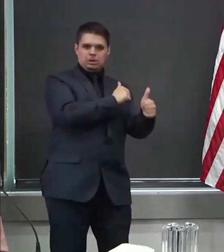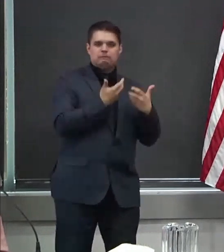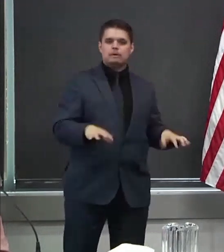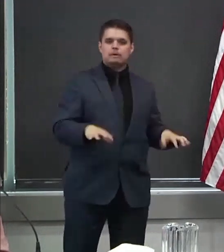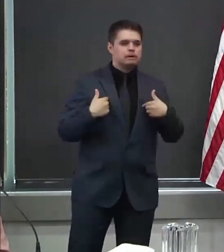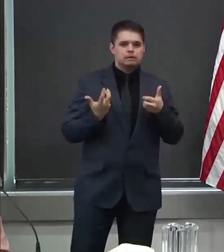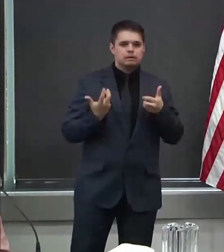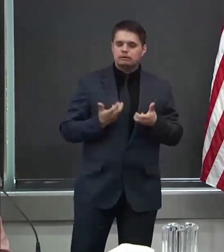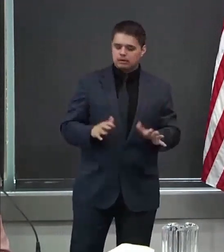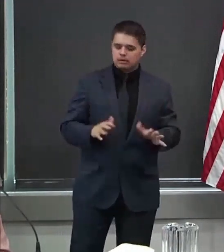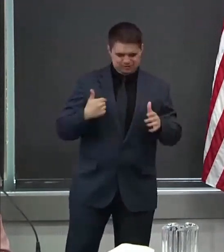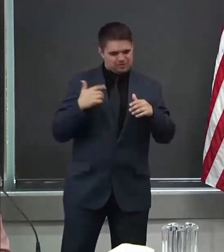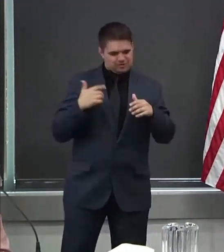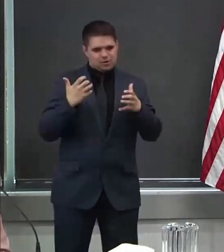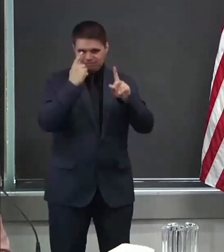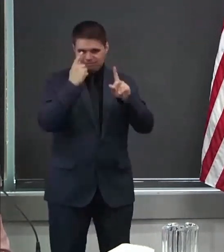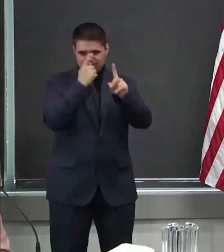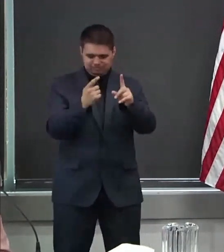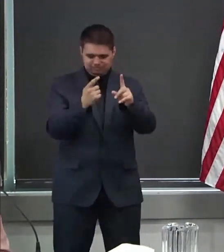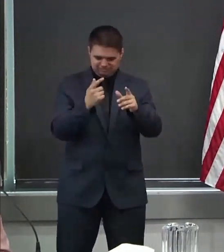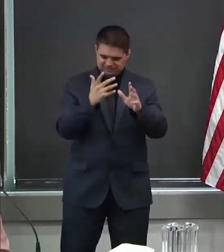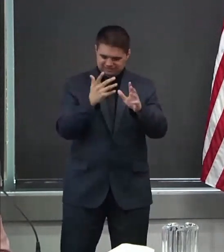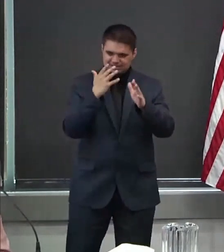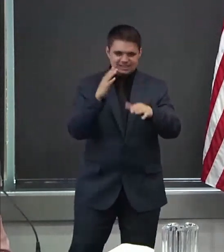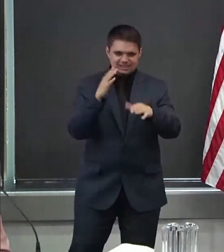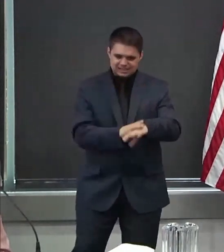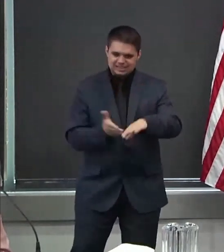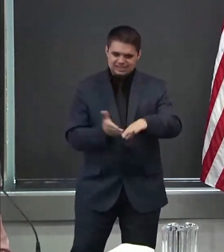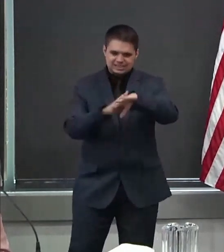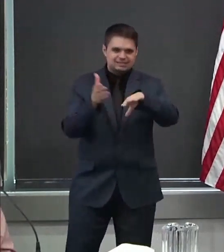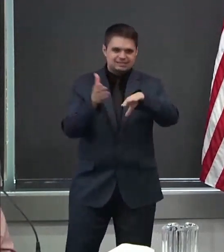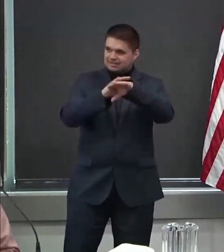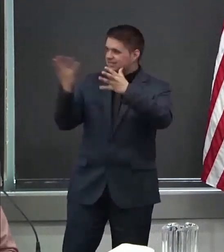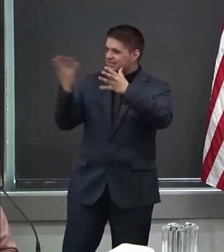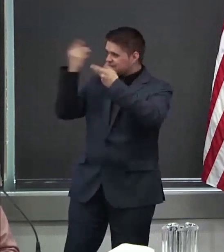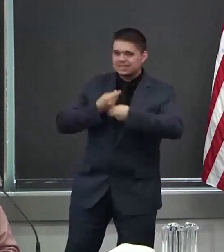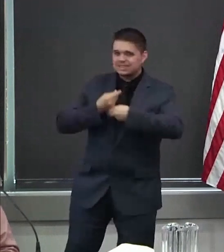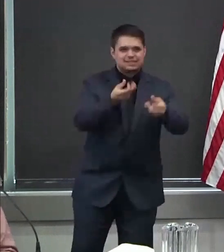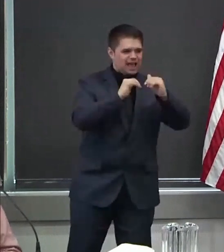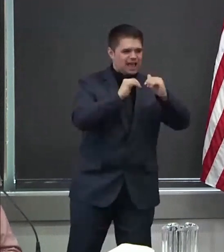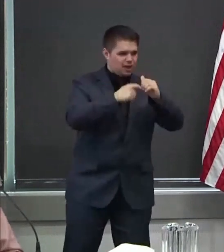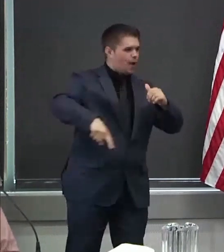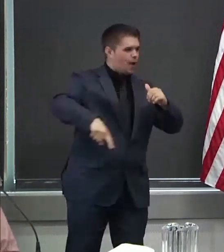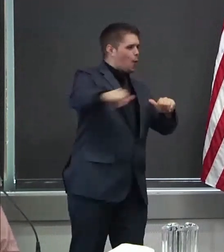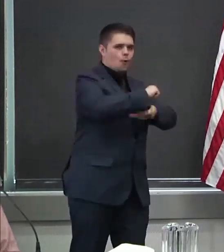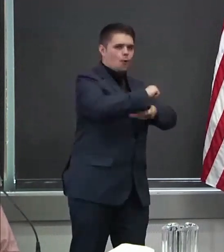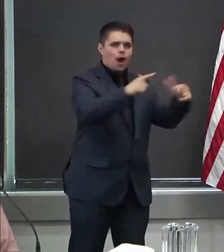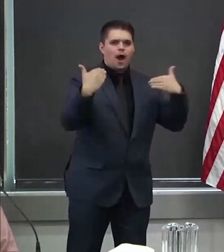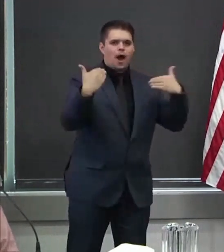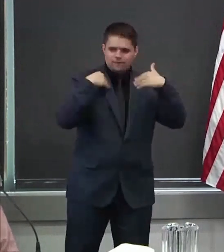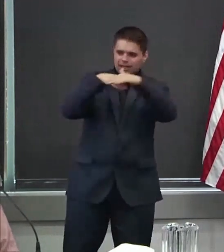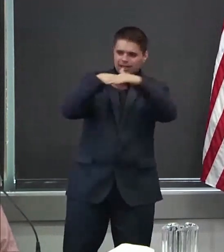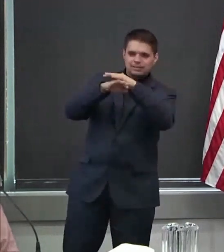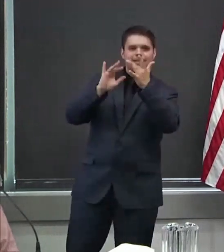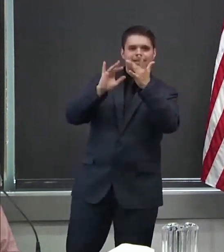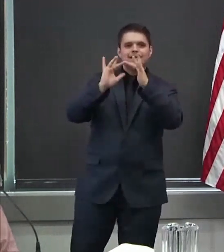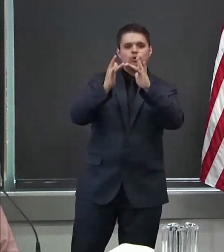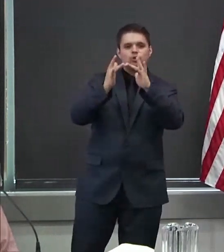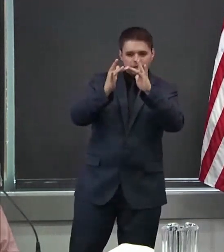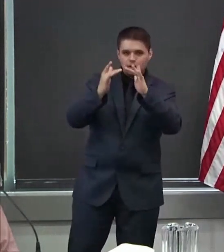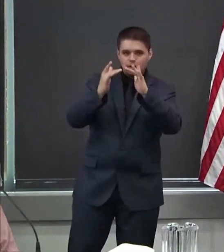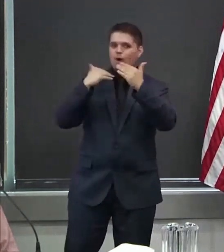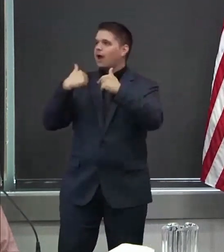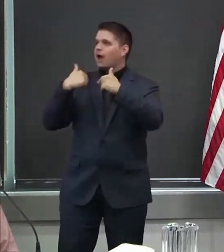redouble our efforts, make some emergency investments, and work with our